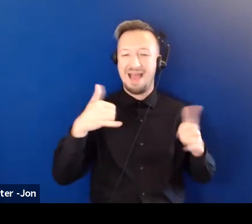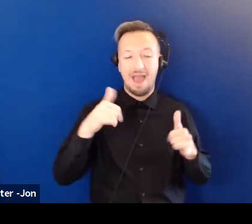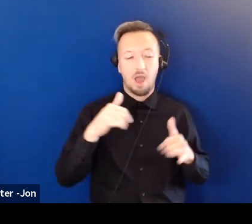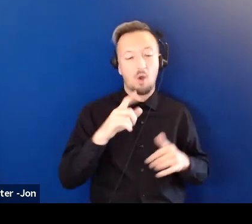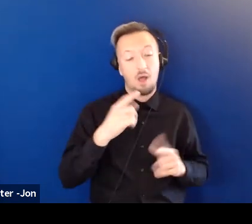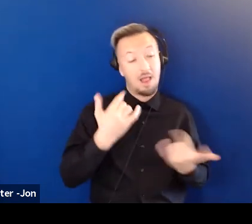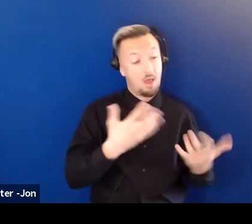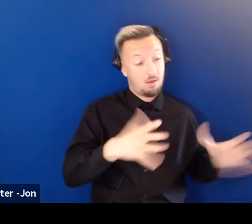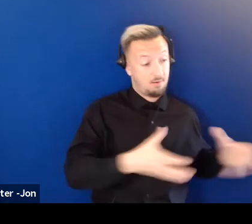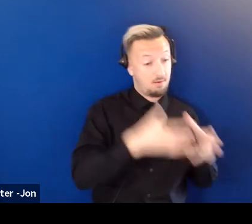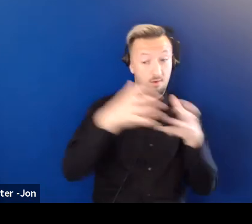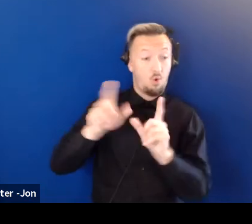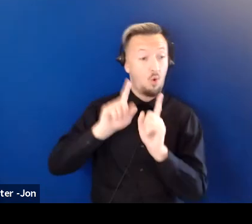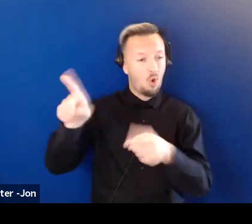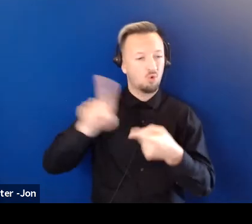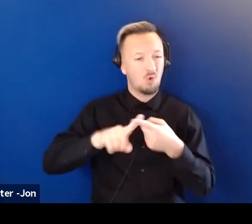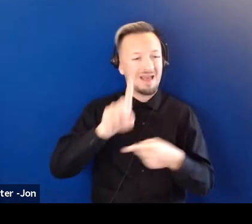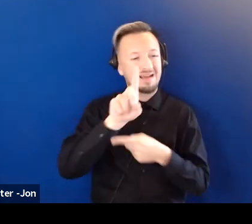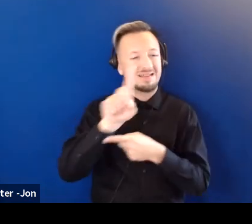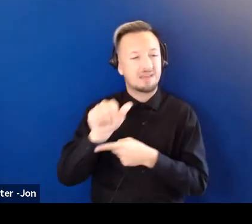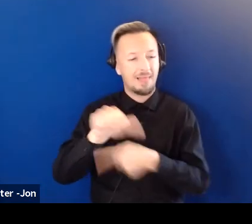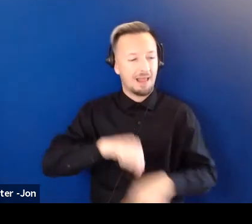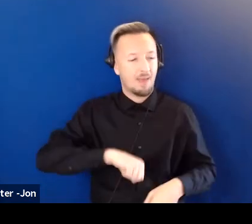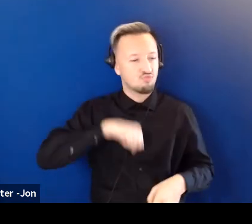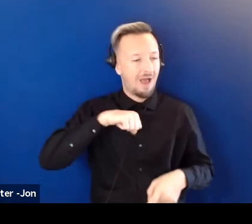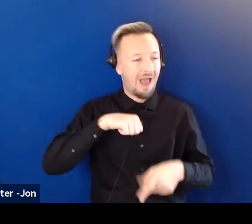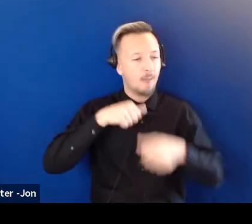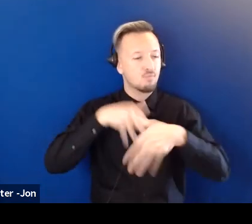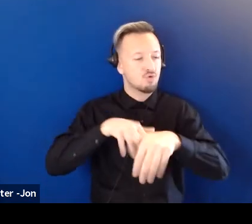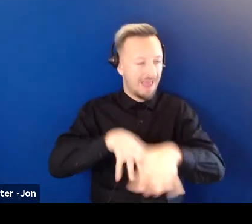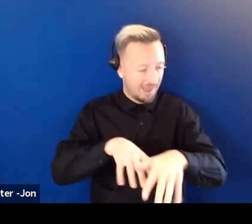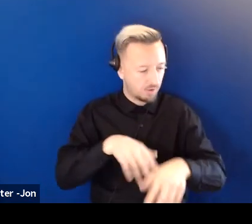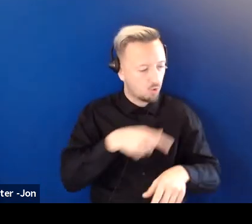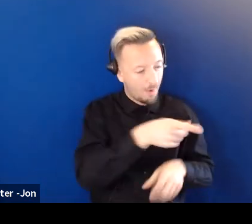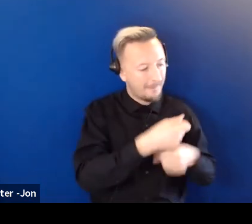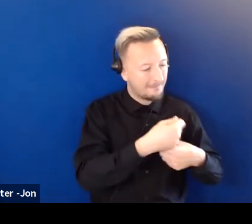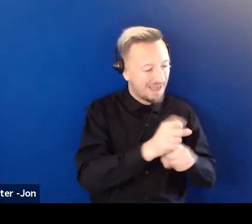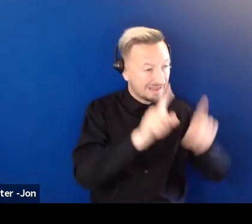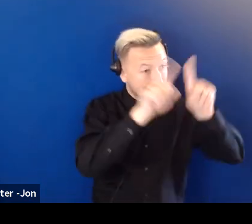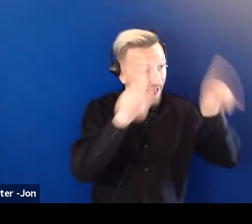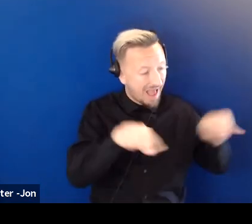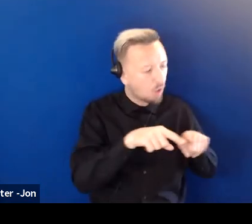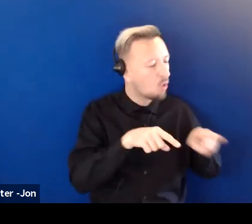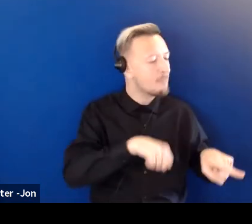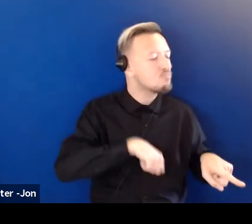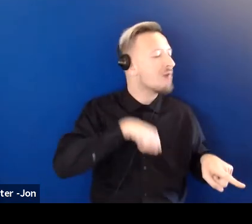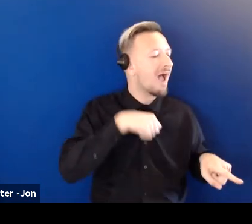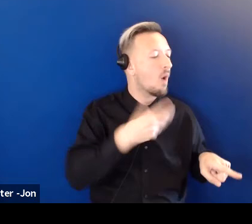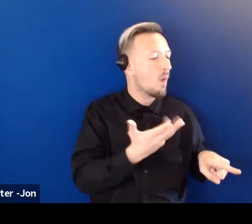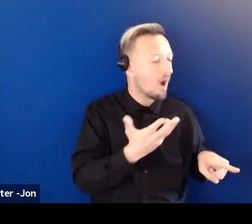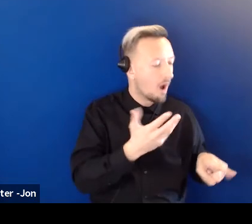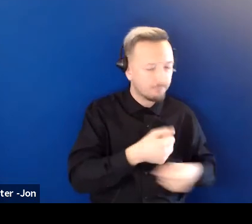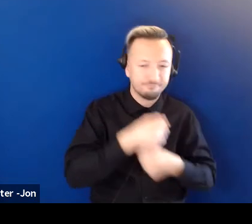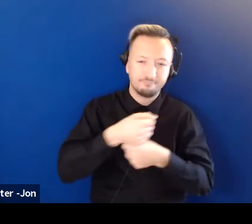they make their signs, and we explain like, what's something you're proud of? And then here's what people with this is what the